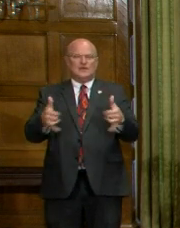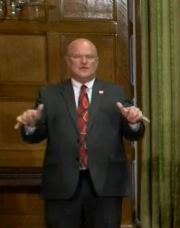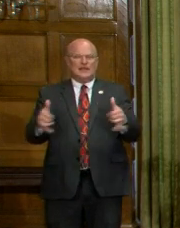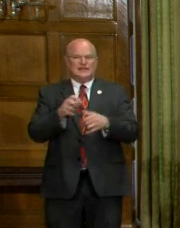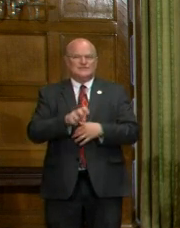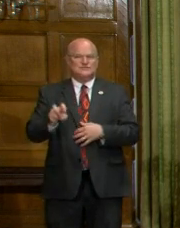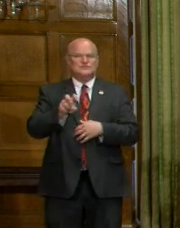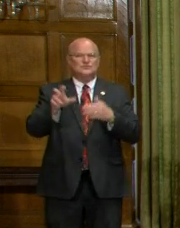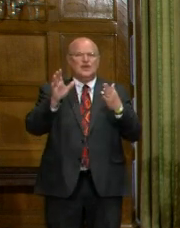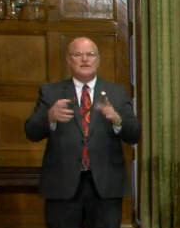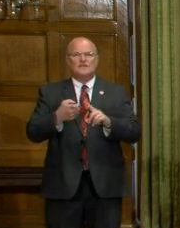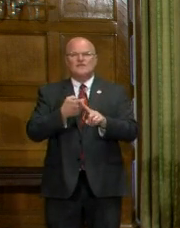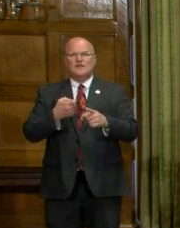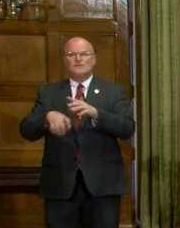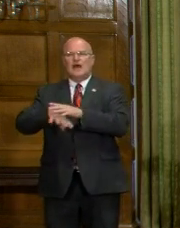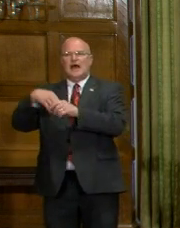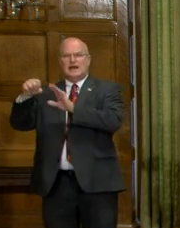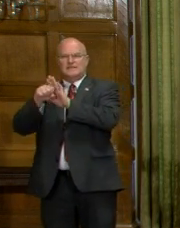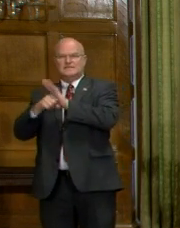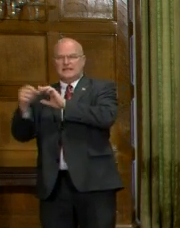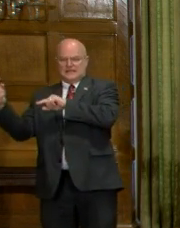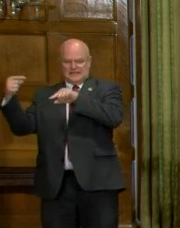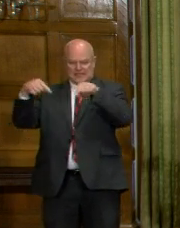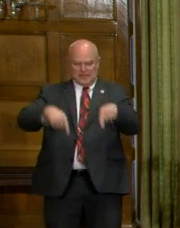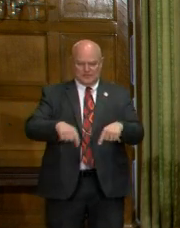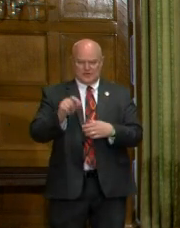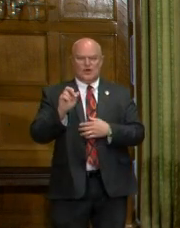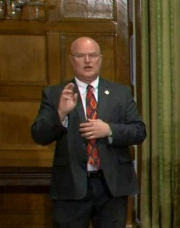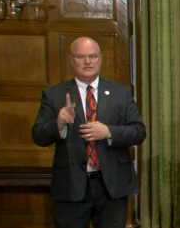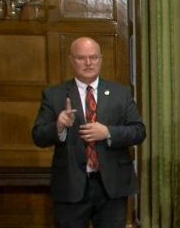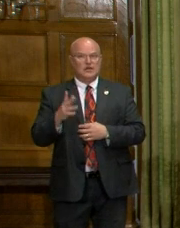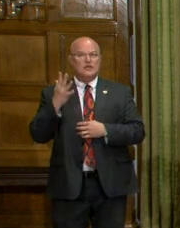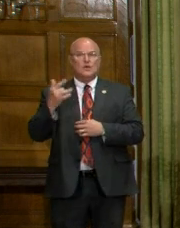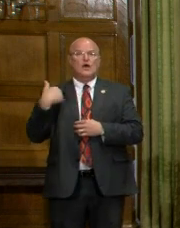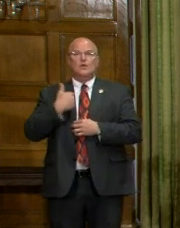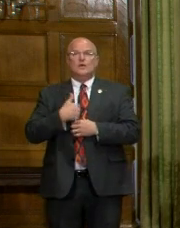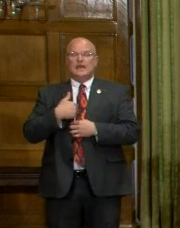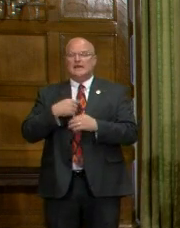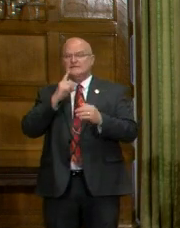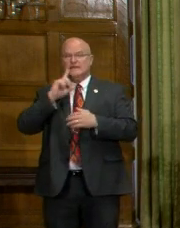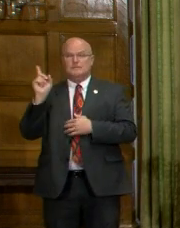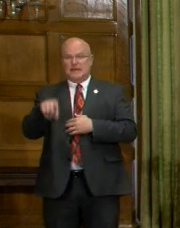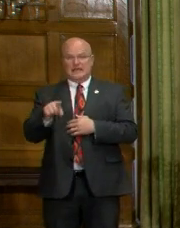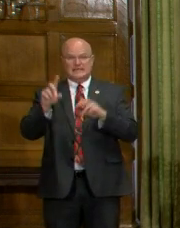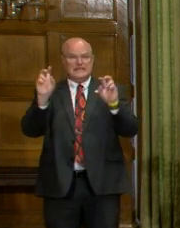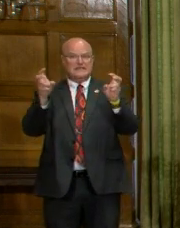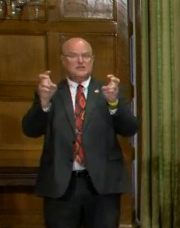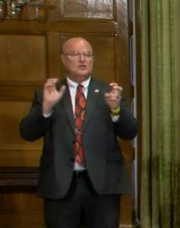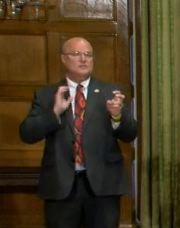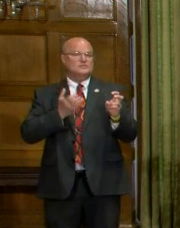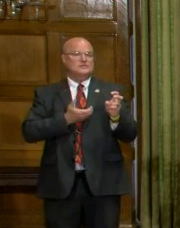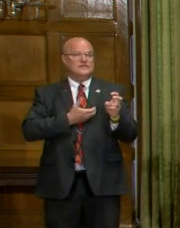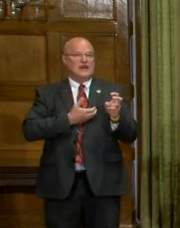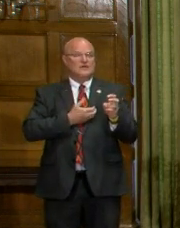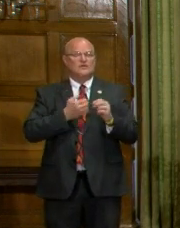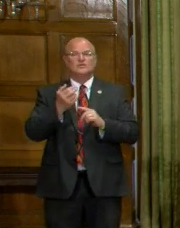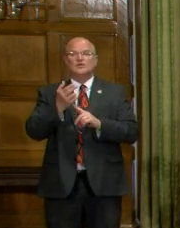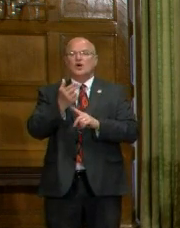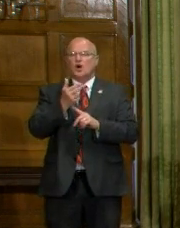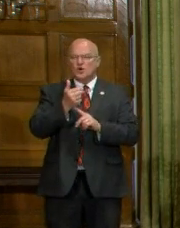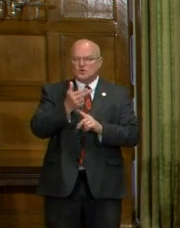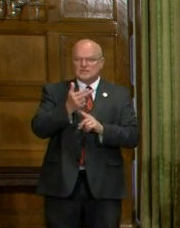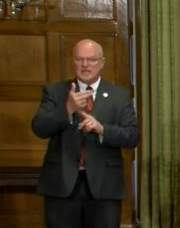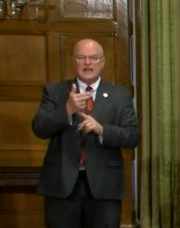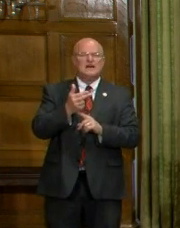recreational travelers from coming from out of state into Arkansas. That's why we had the mandate in terms of our hotel